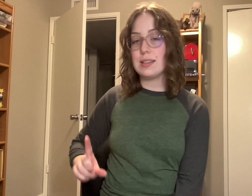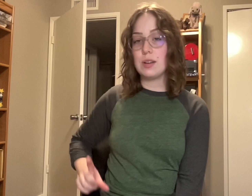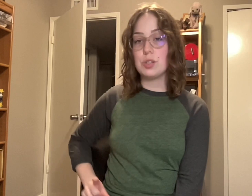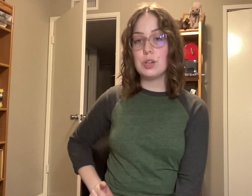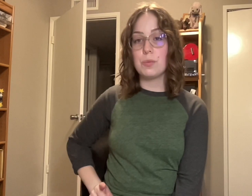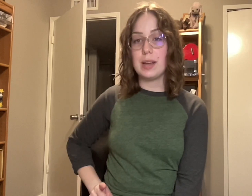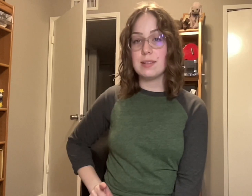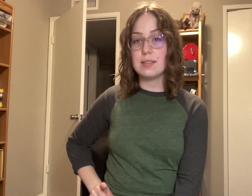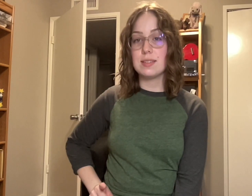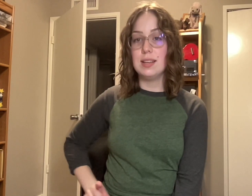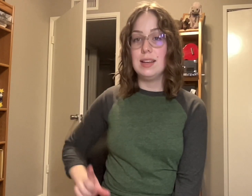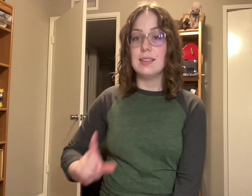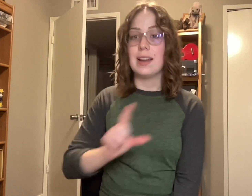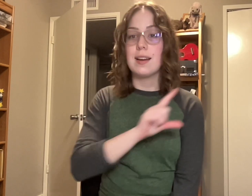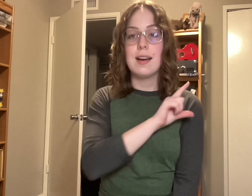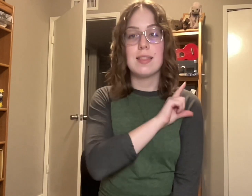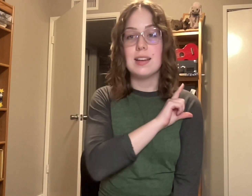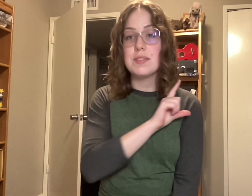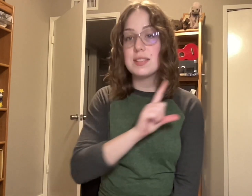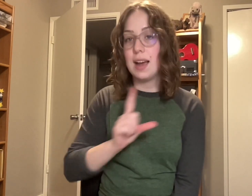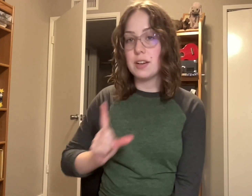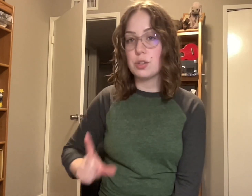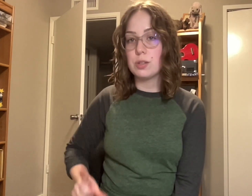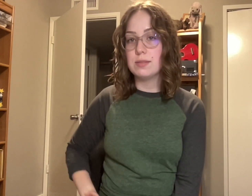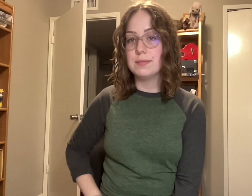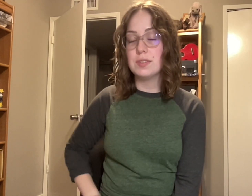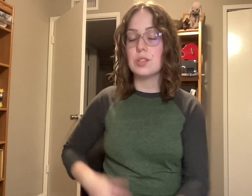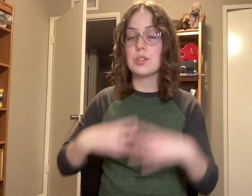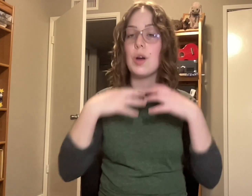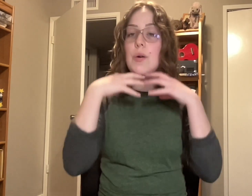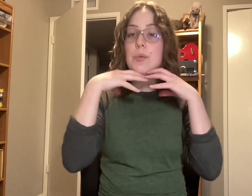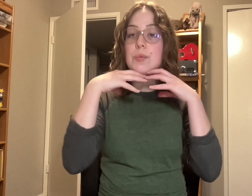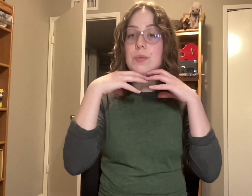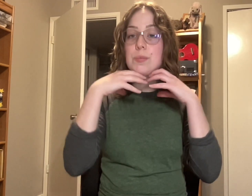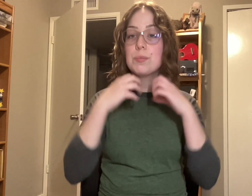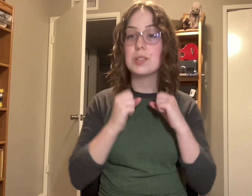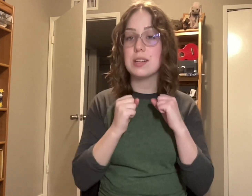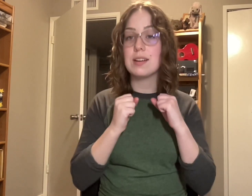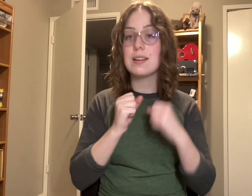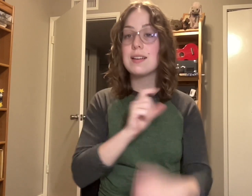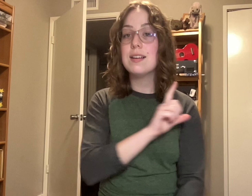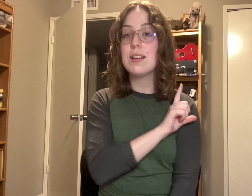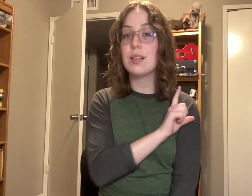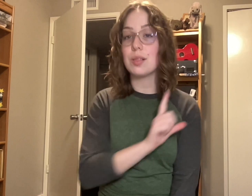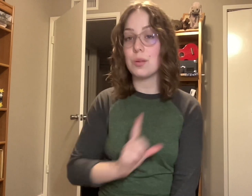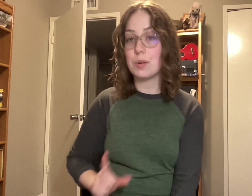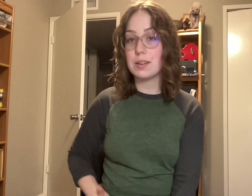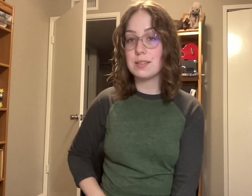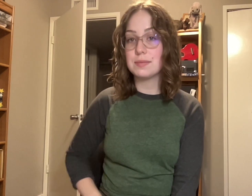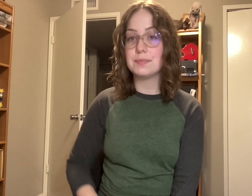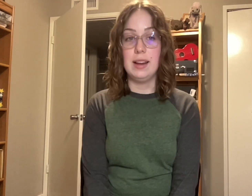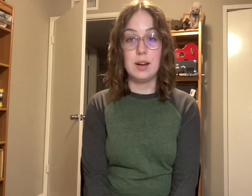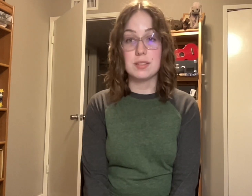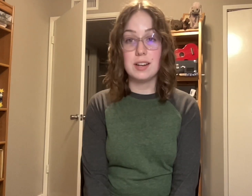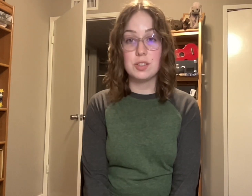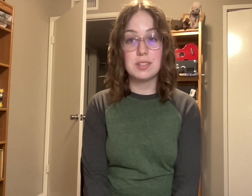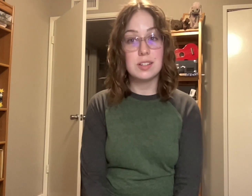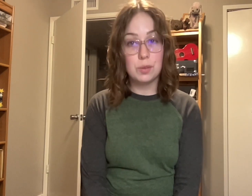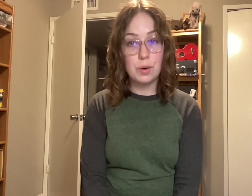down to your waist. Like, think of a sash. So, Dear Lord. And now it's not just Dear Lord,